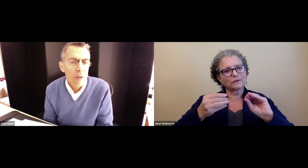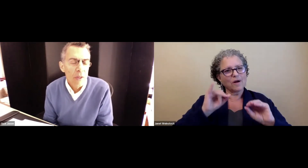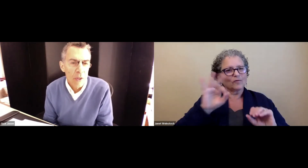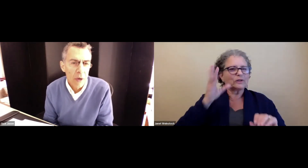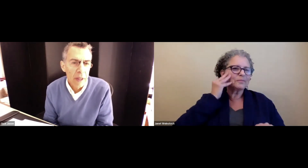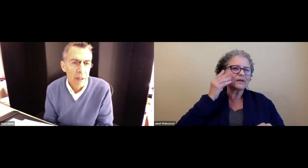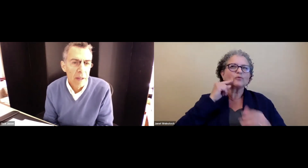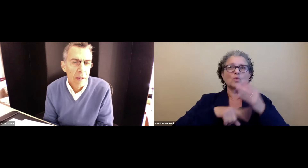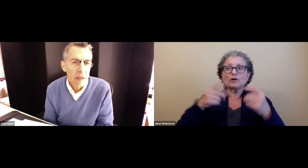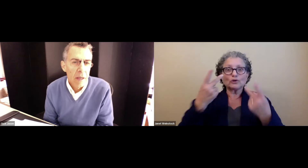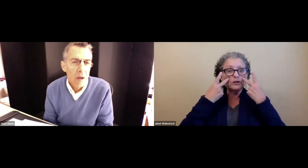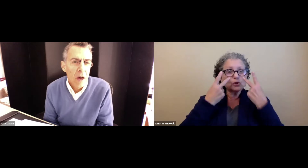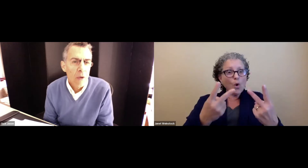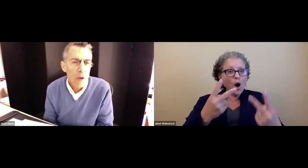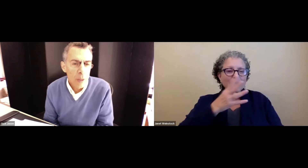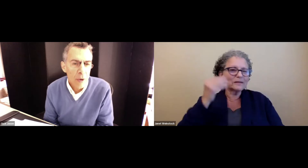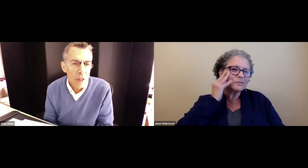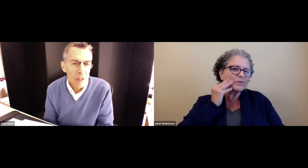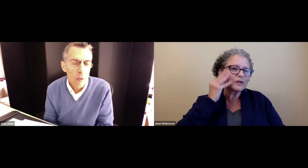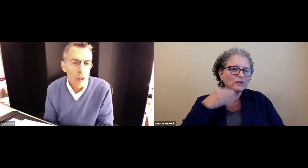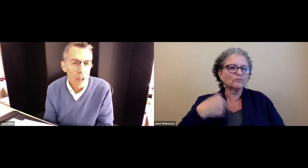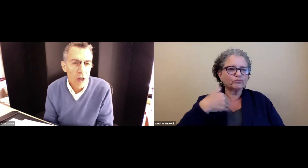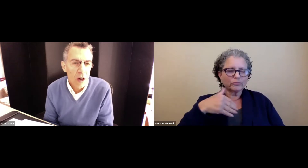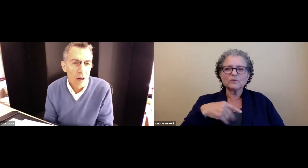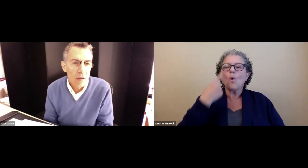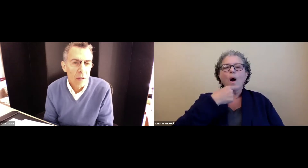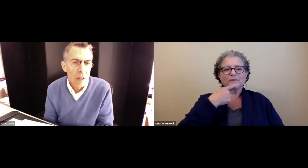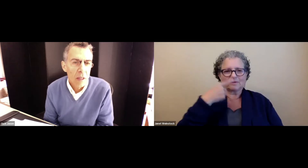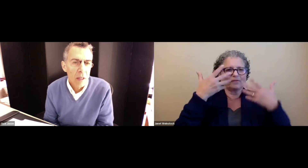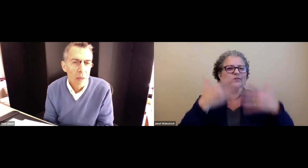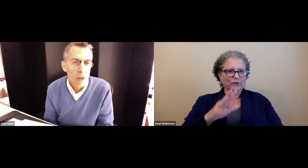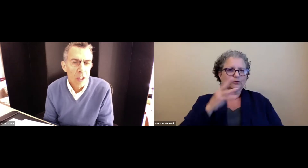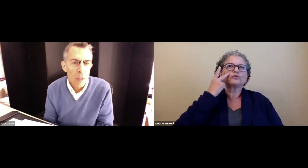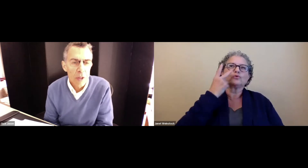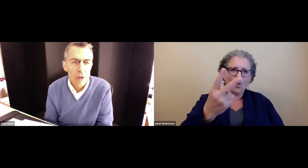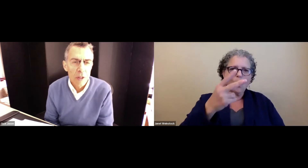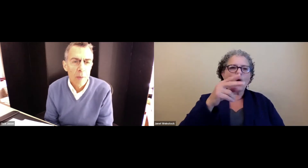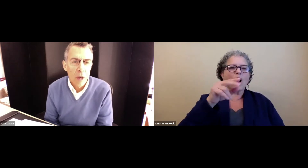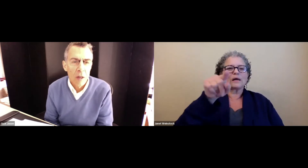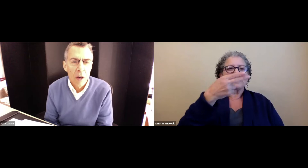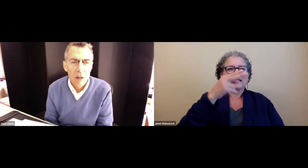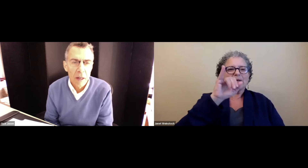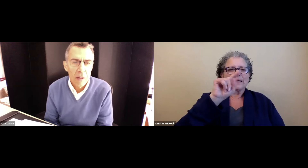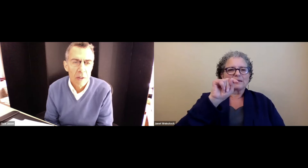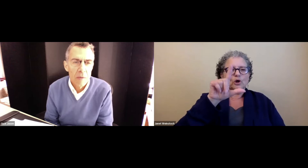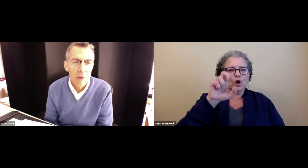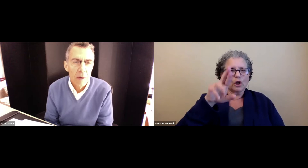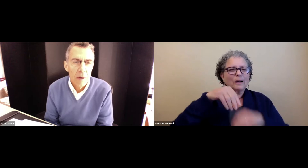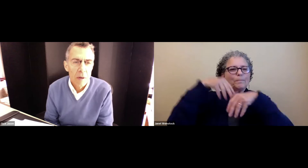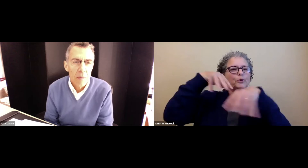story, of her experiences, of what she saw and what she experienced during the Holocaust.